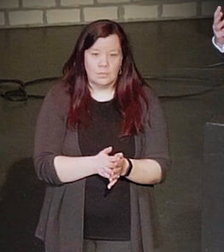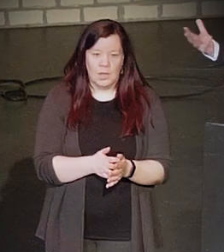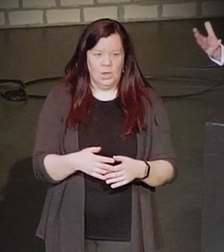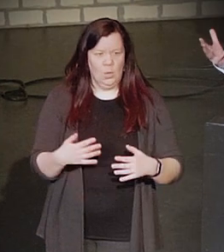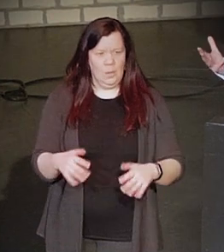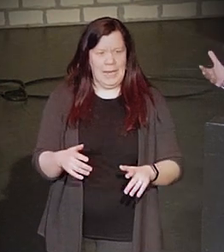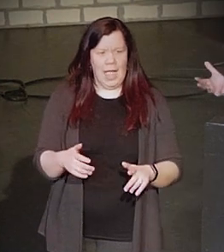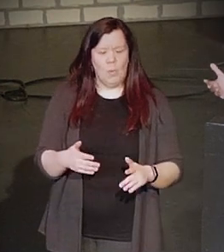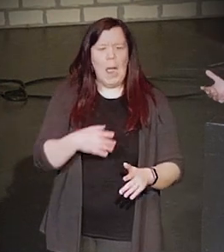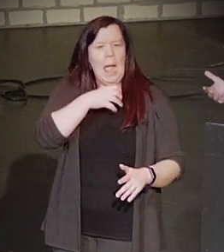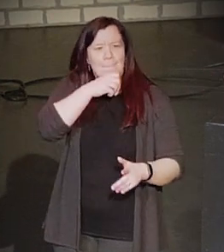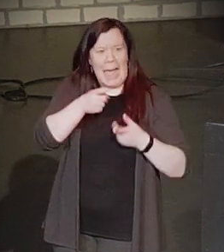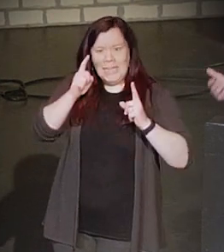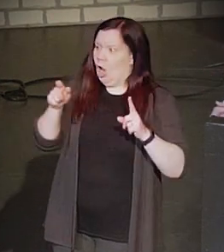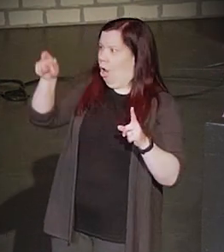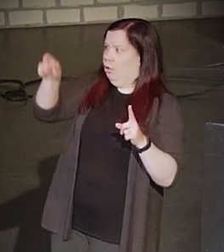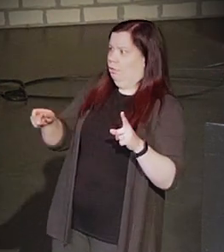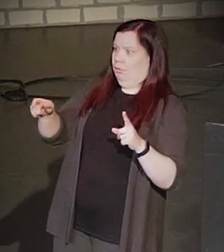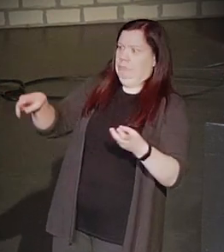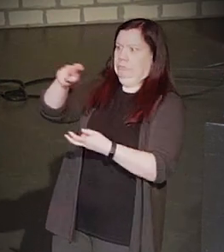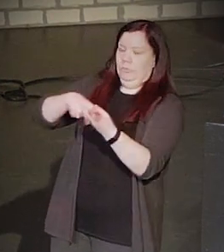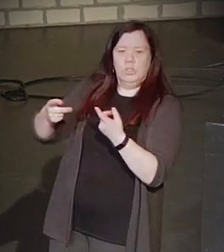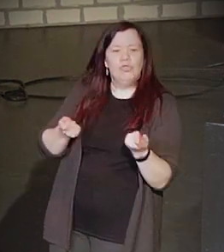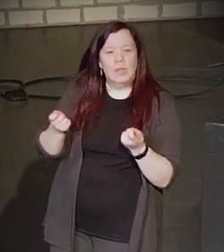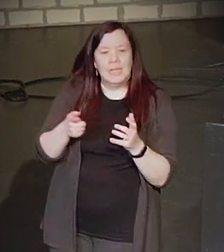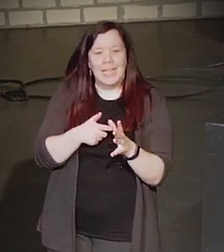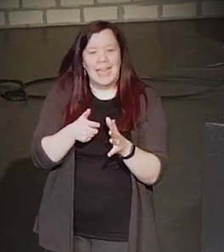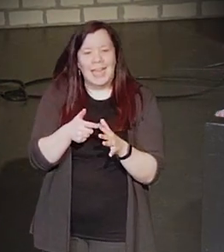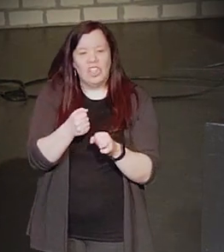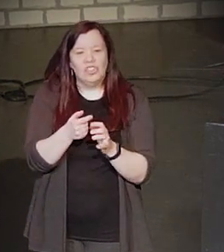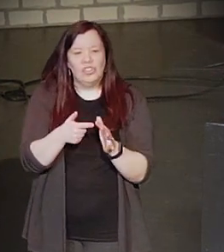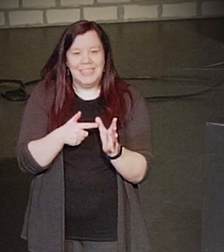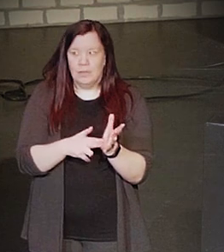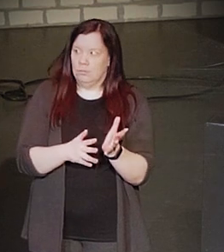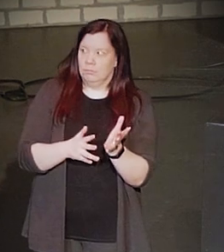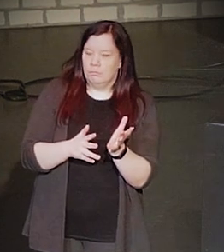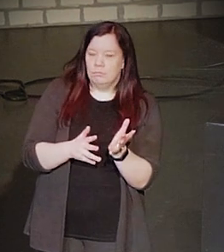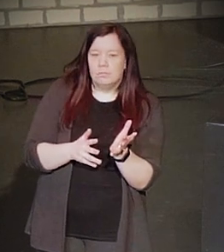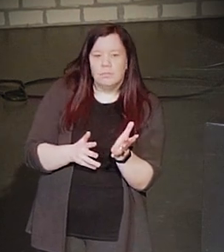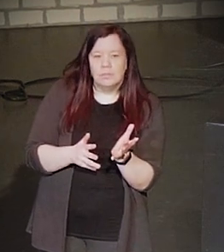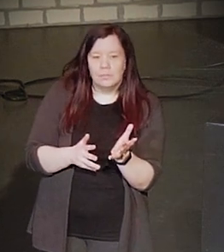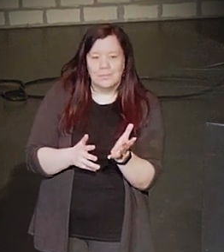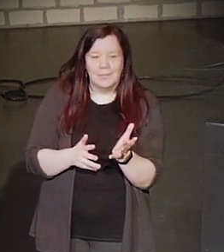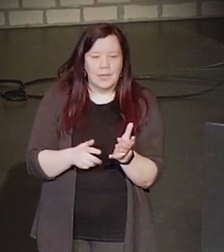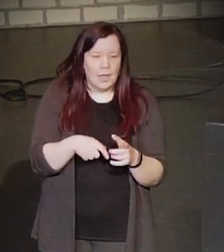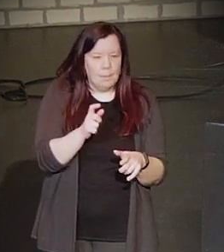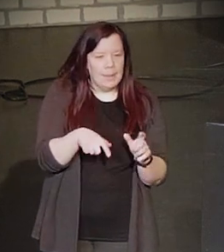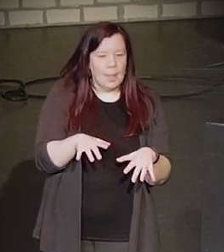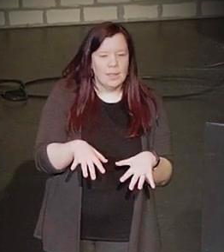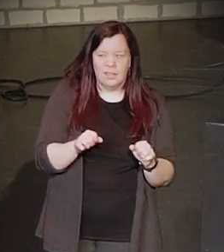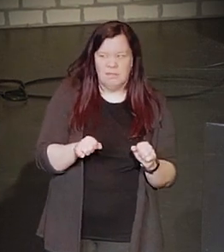this man god running around, running the Aegean. And very quickly, people